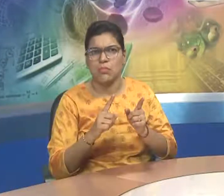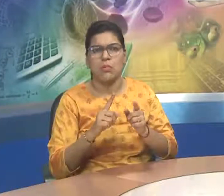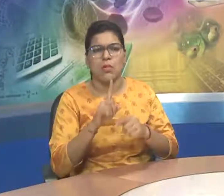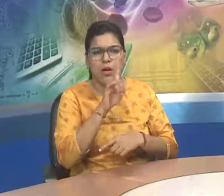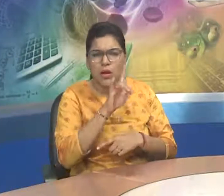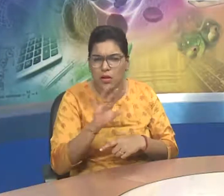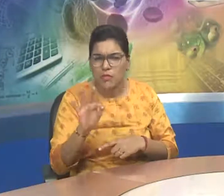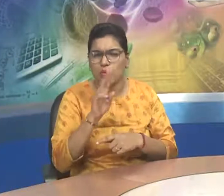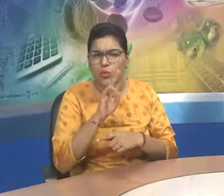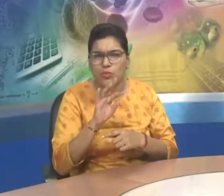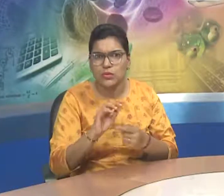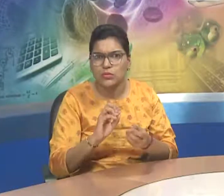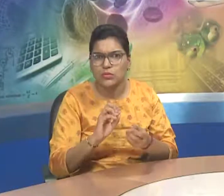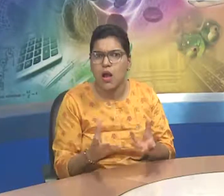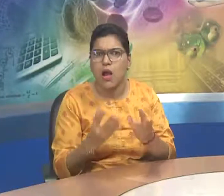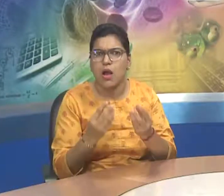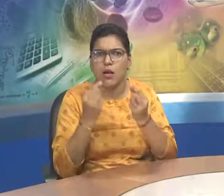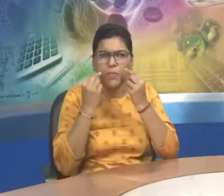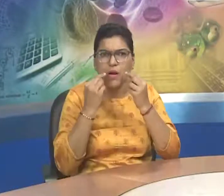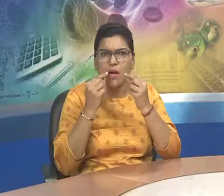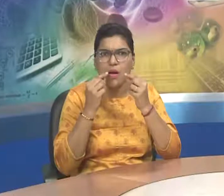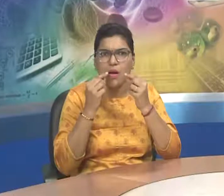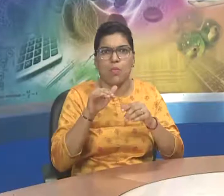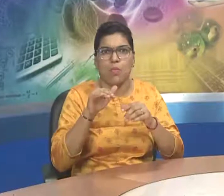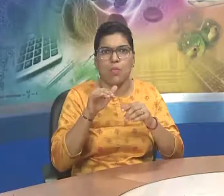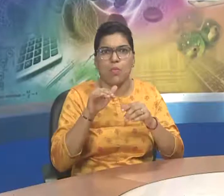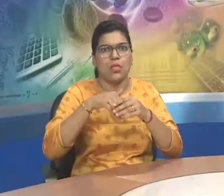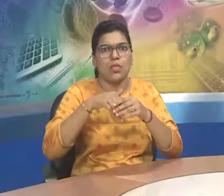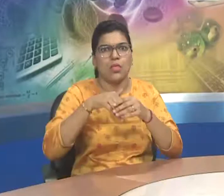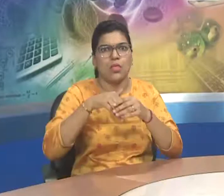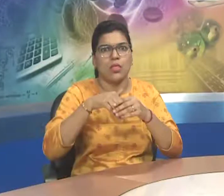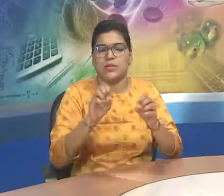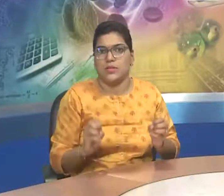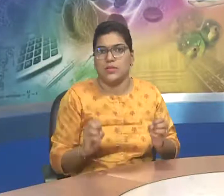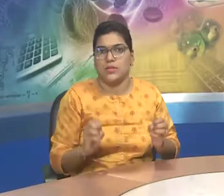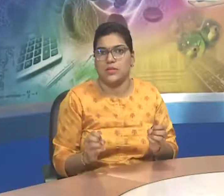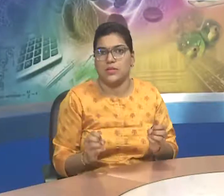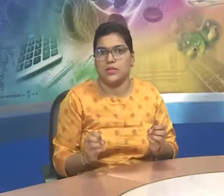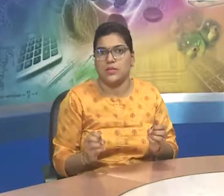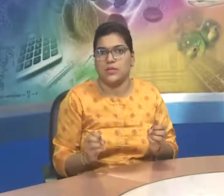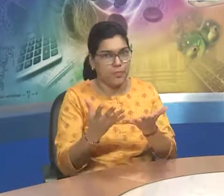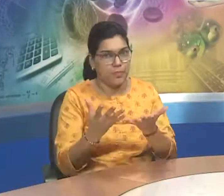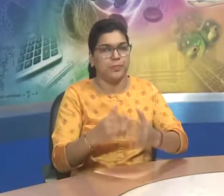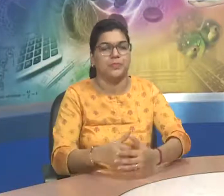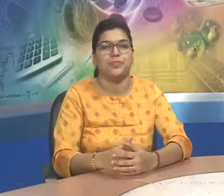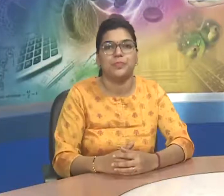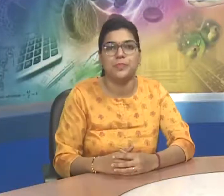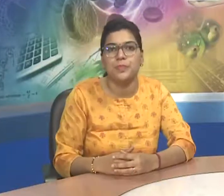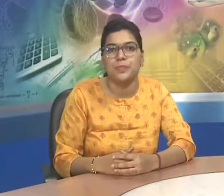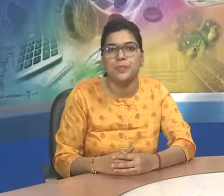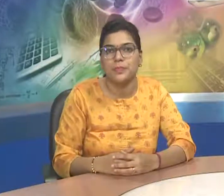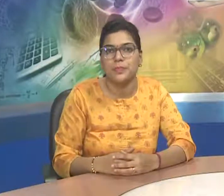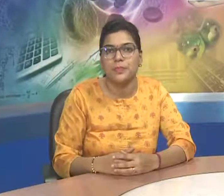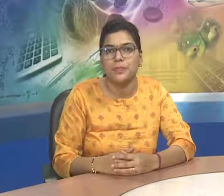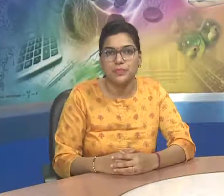During the course of the treatment, he